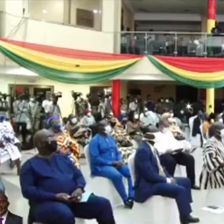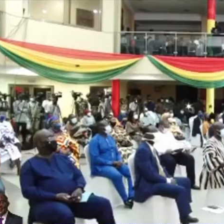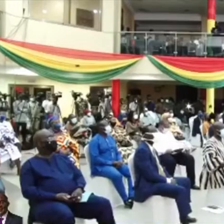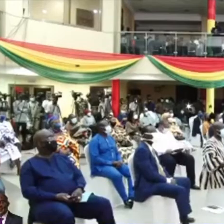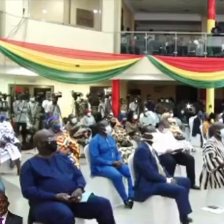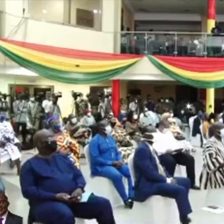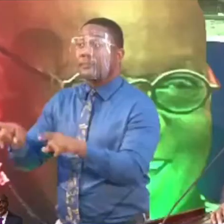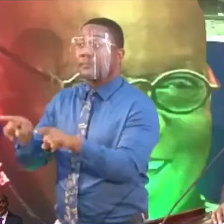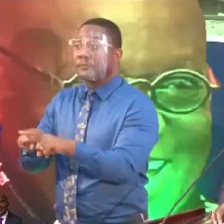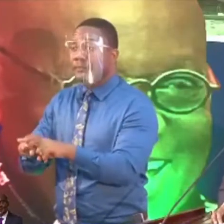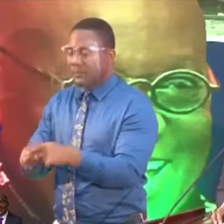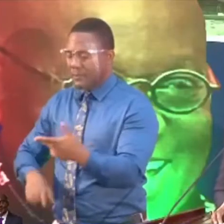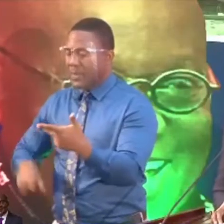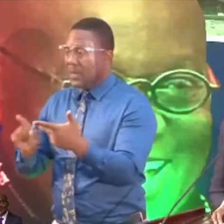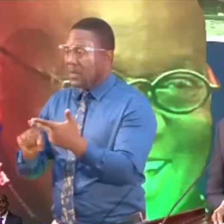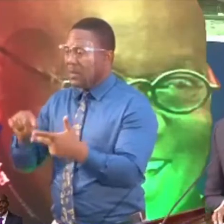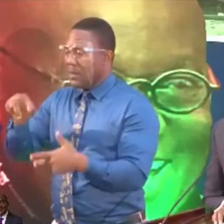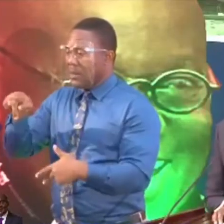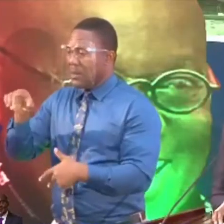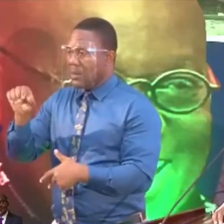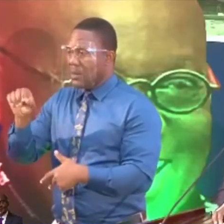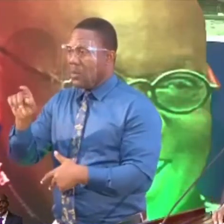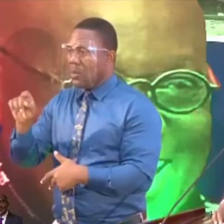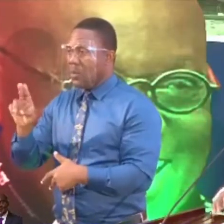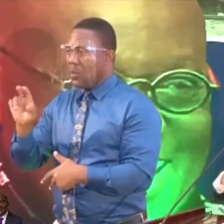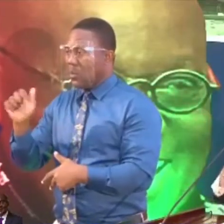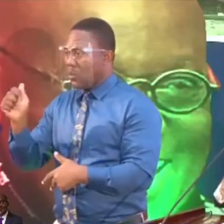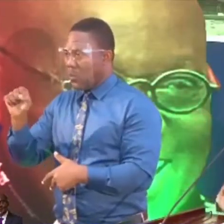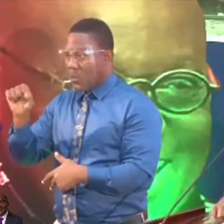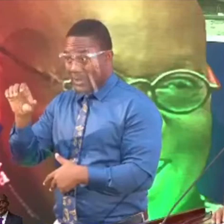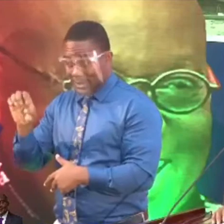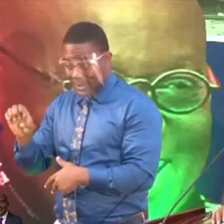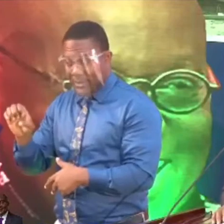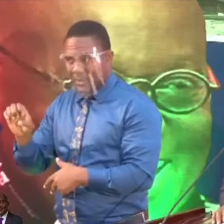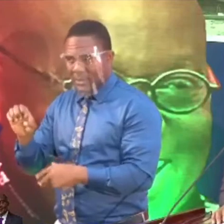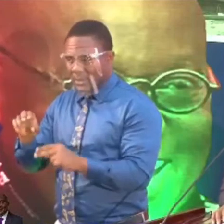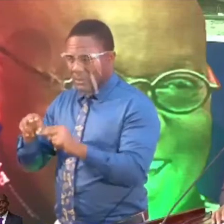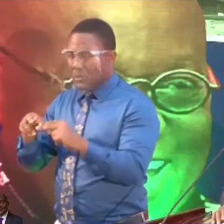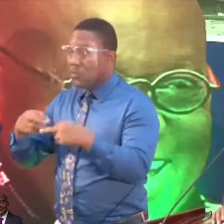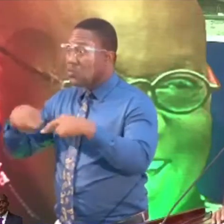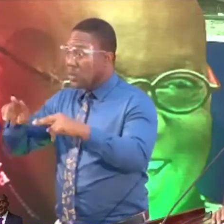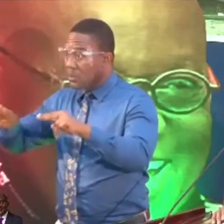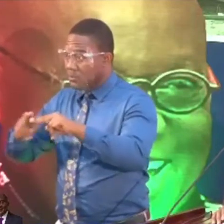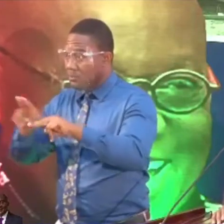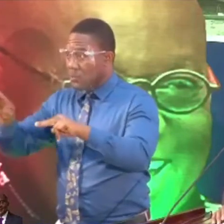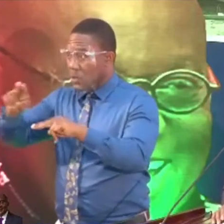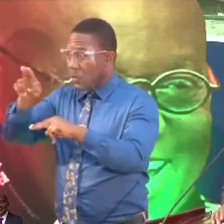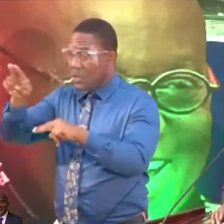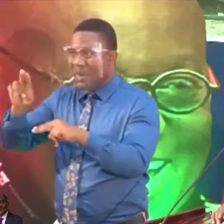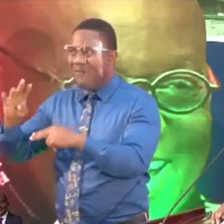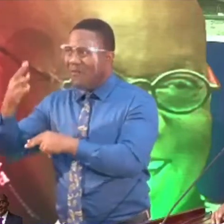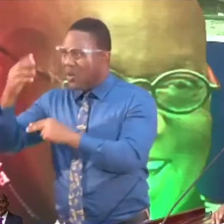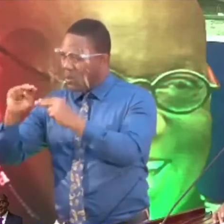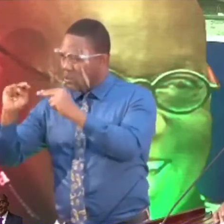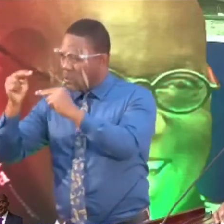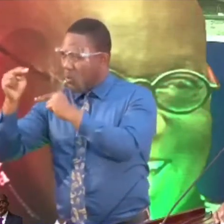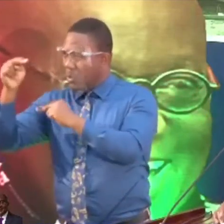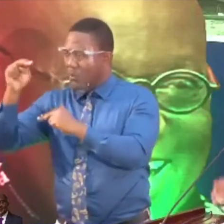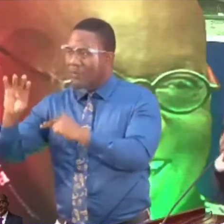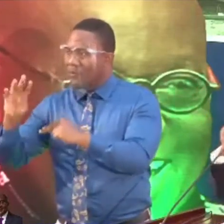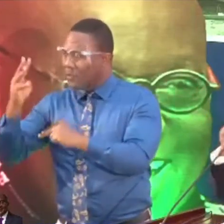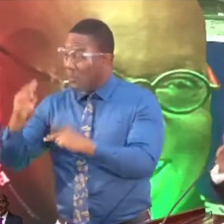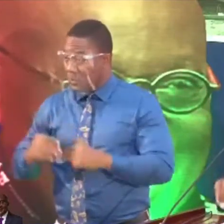Then we have the Pokwasi interchange. This is a 4-tier interchange in West Africa. It's